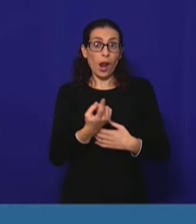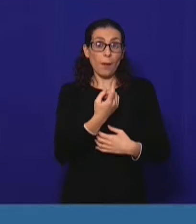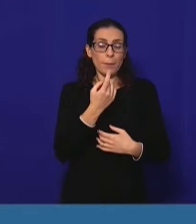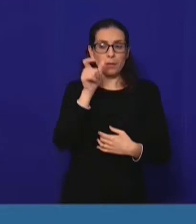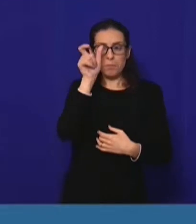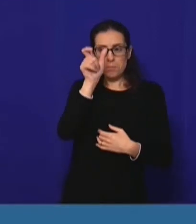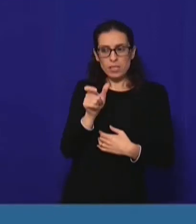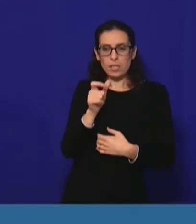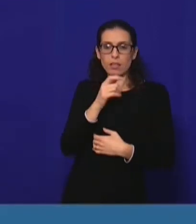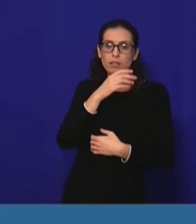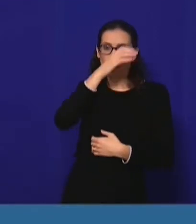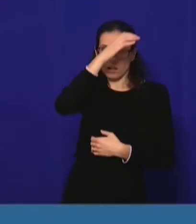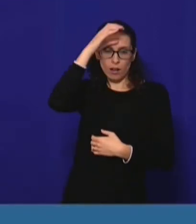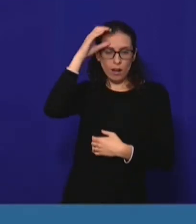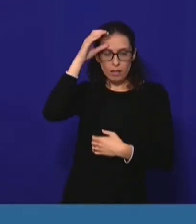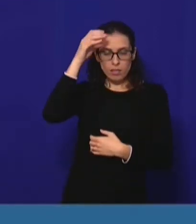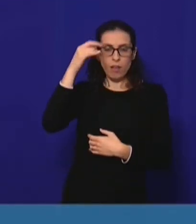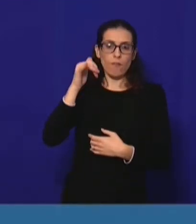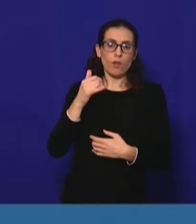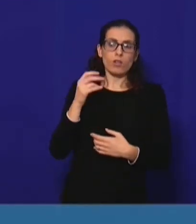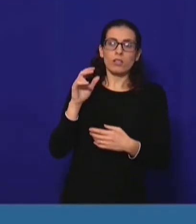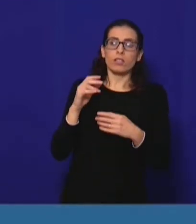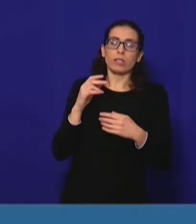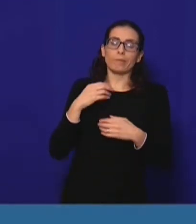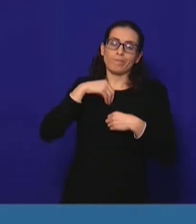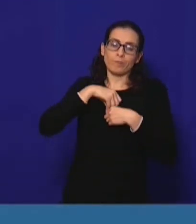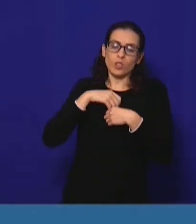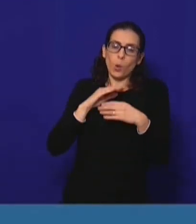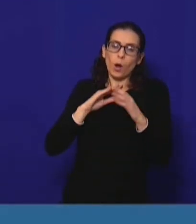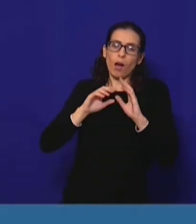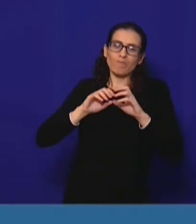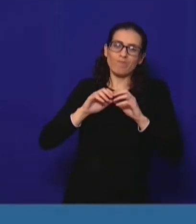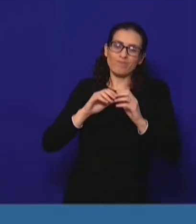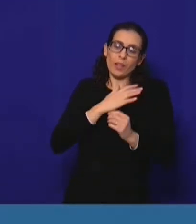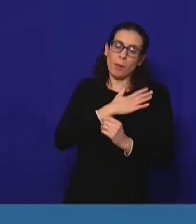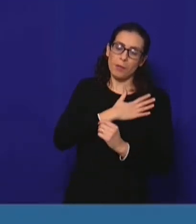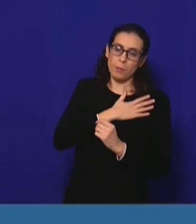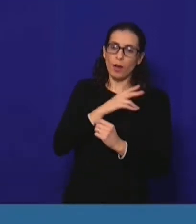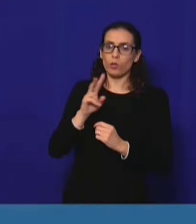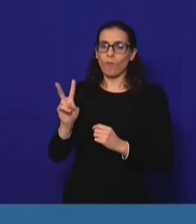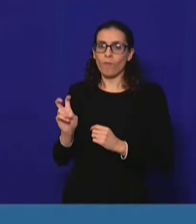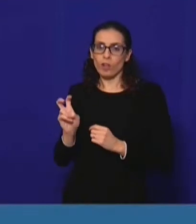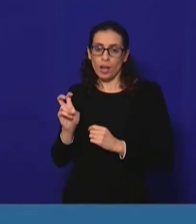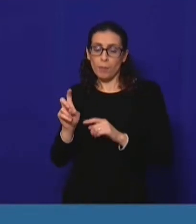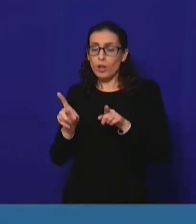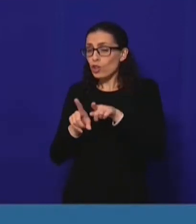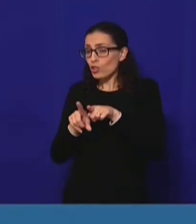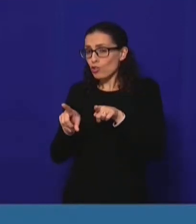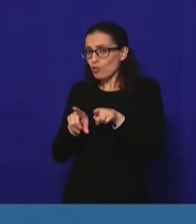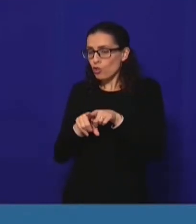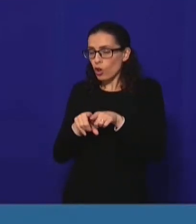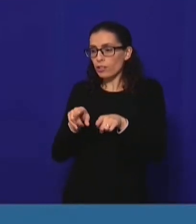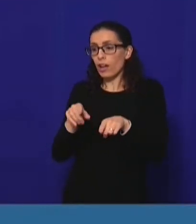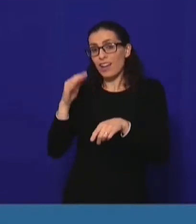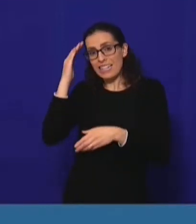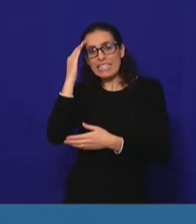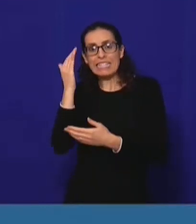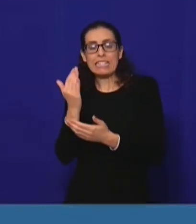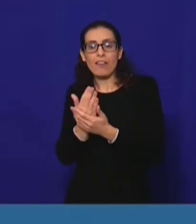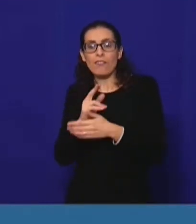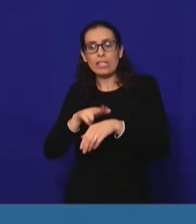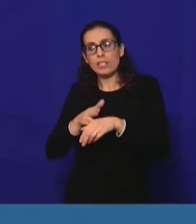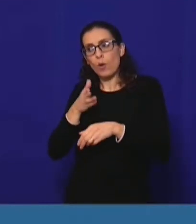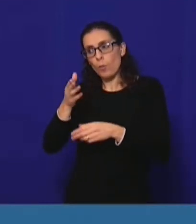jkunu ħafna minnhom fuq trattament, forsi l-immunità tagħhom allura tkun iktar baxxa, xorta huma qegħdin safe li jistgħu jmorru